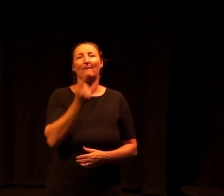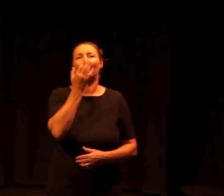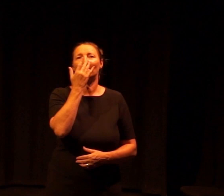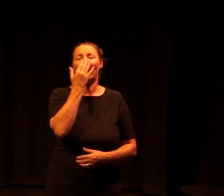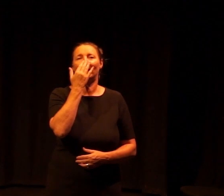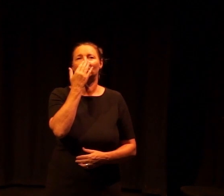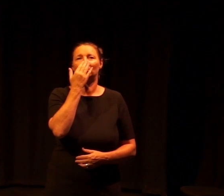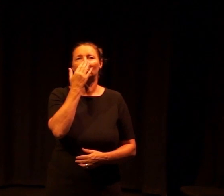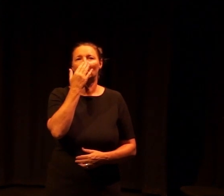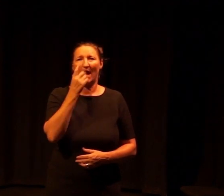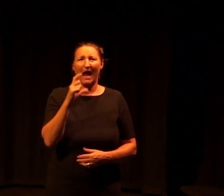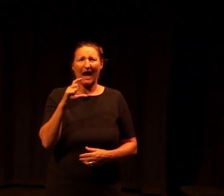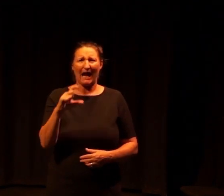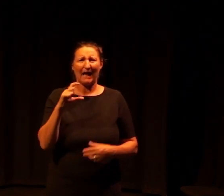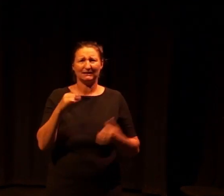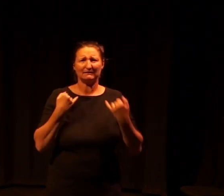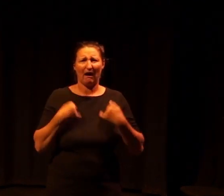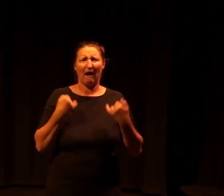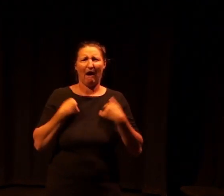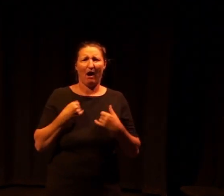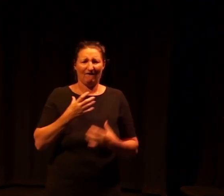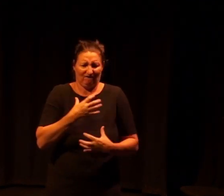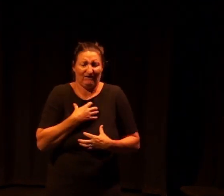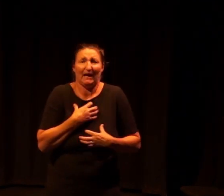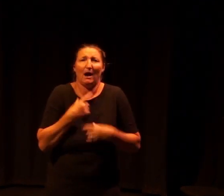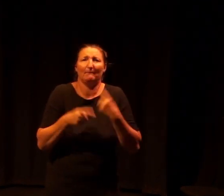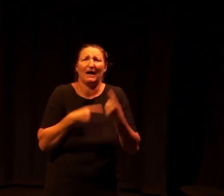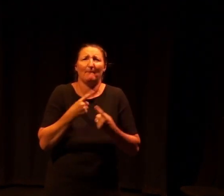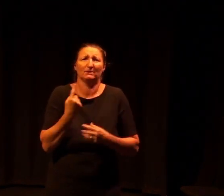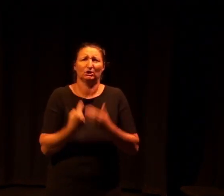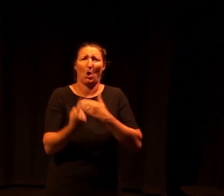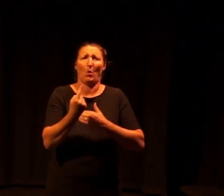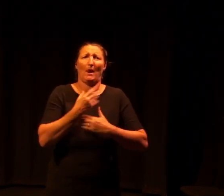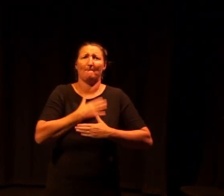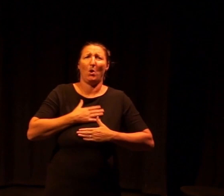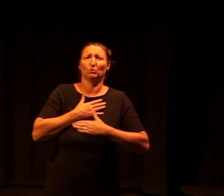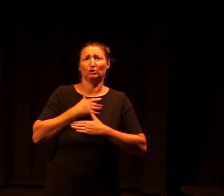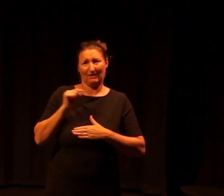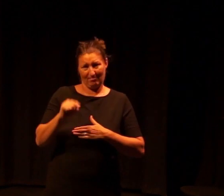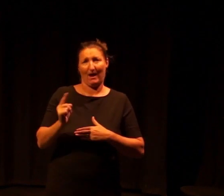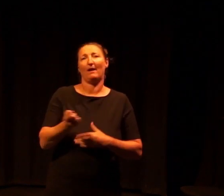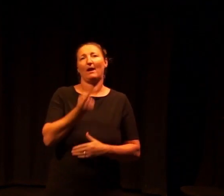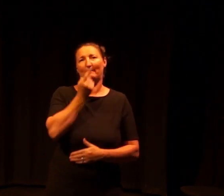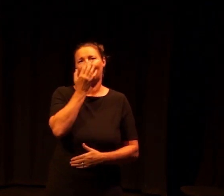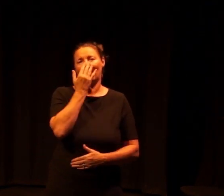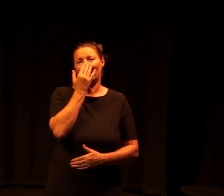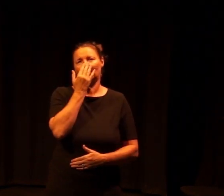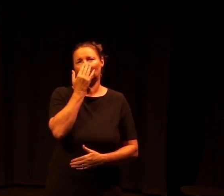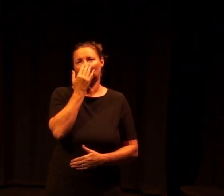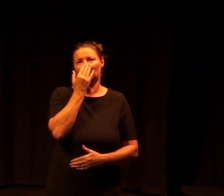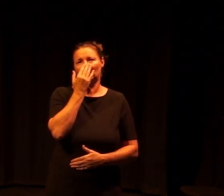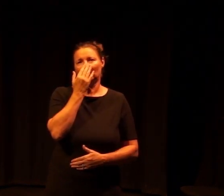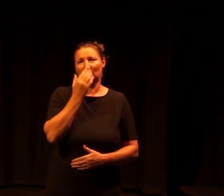age. Cancer calls, and fear becomes your sole emotion. That's coming of age. Yesterday's a blur,